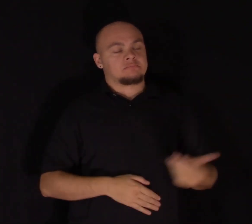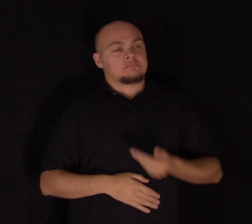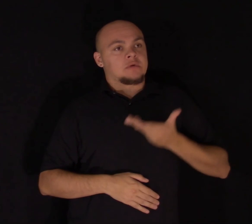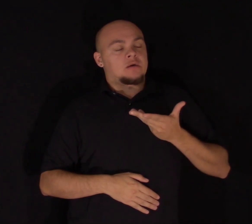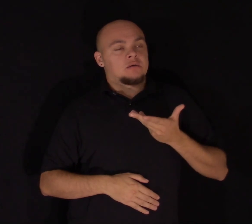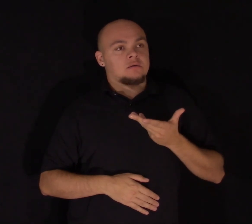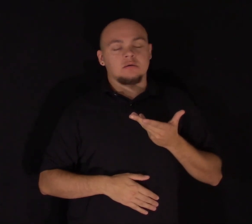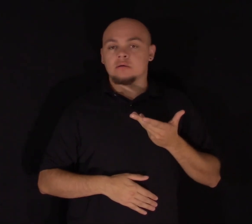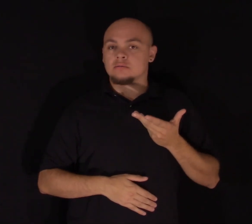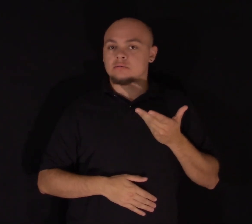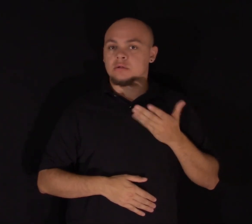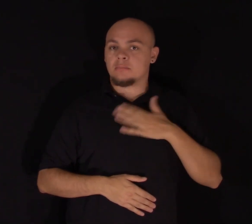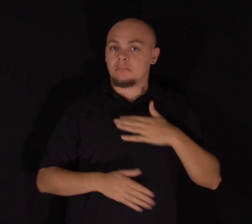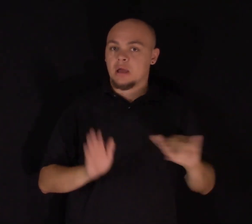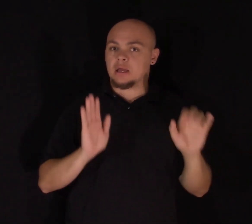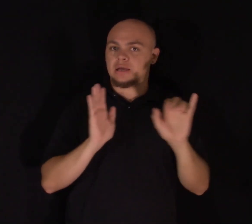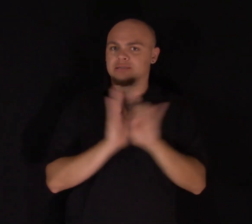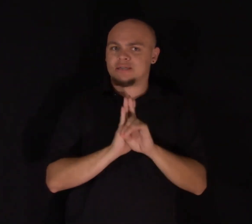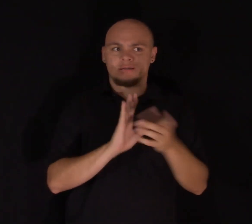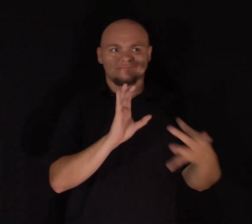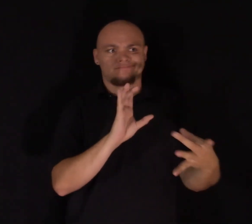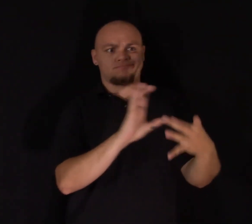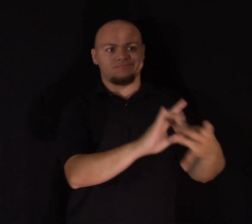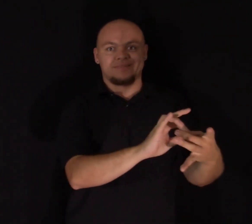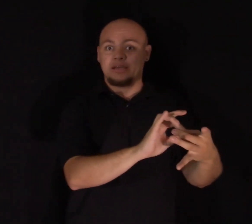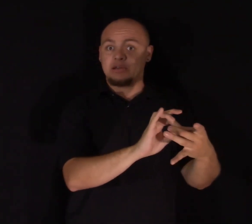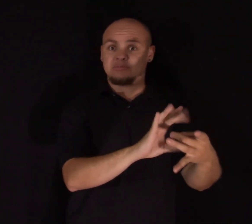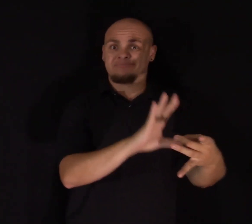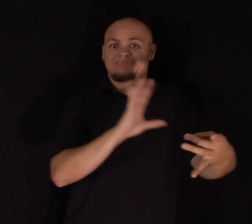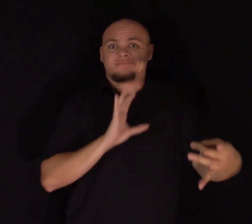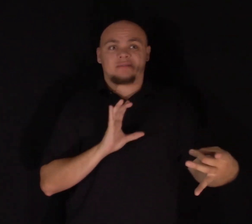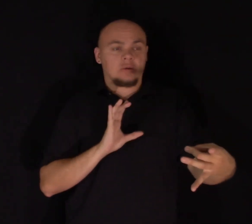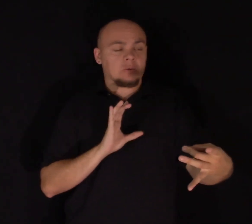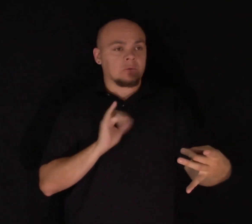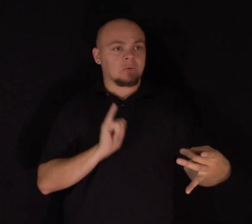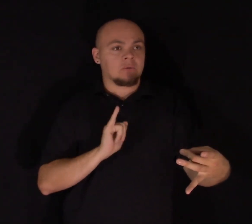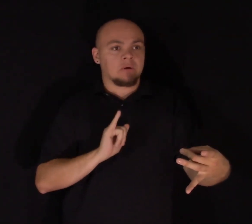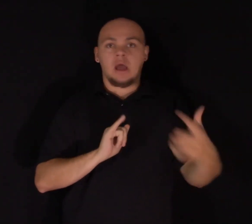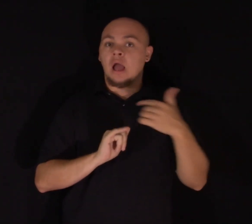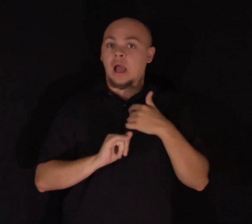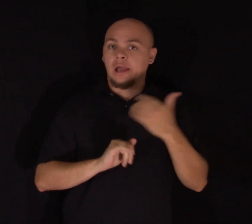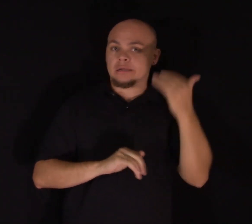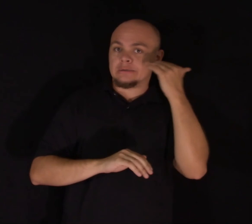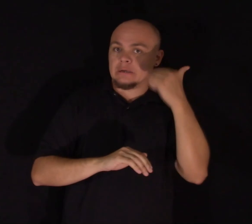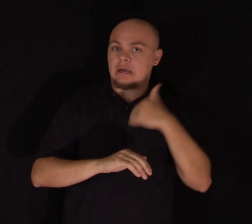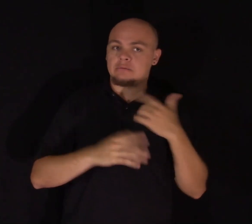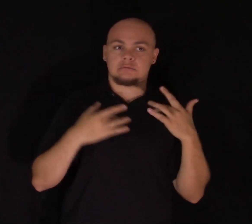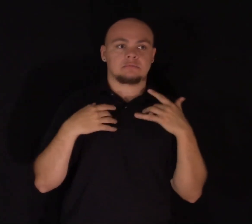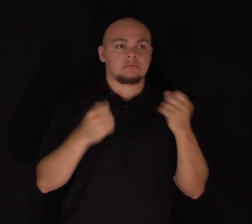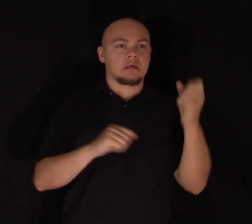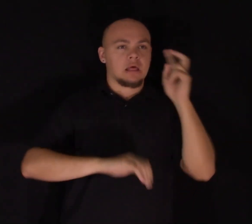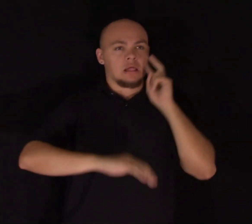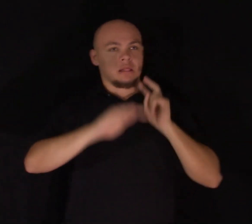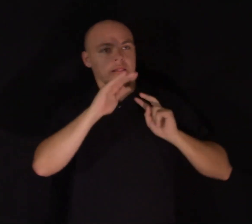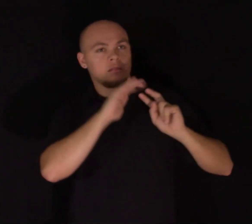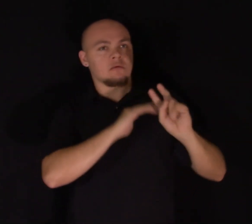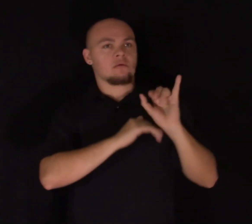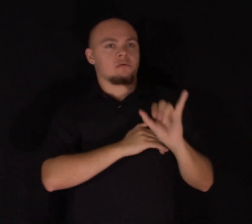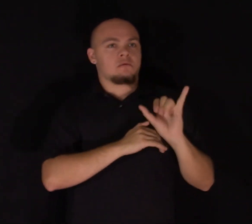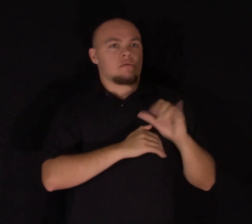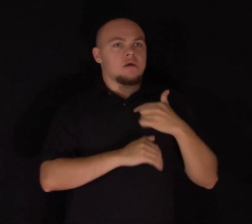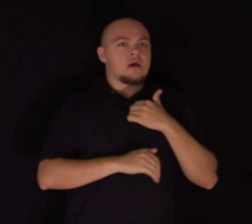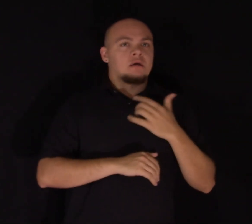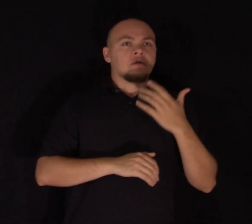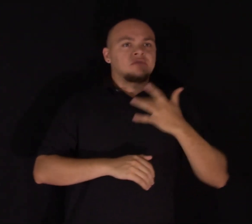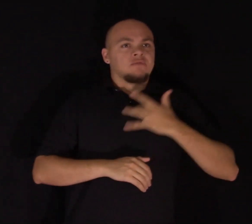that kind of gave me my identity. But knowing that I was going to get better and looking forward to a time that I would feel